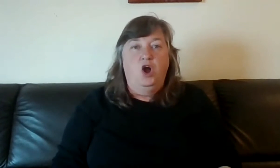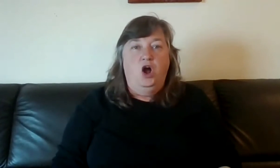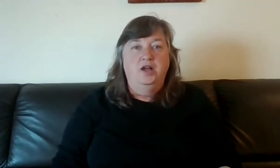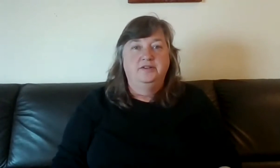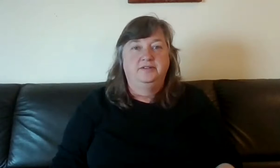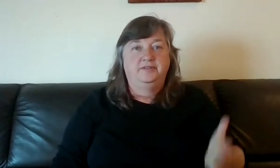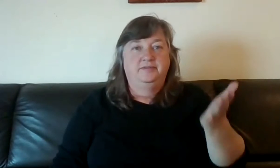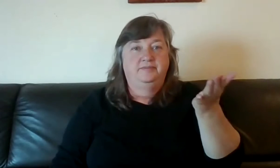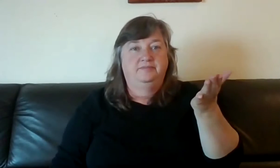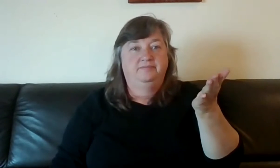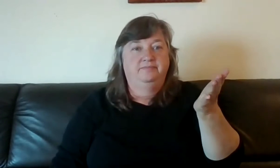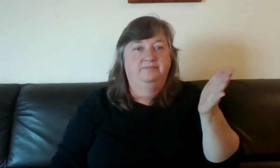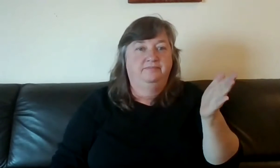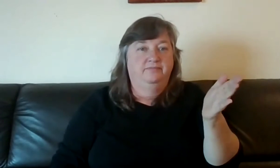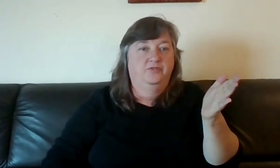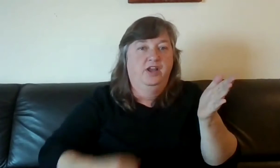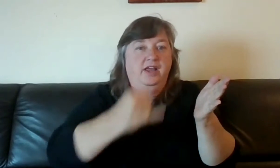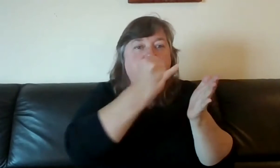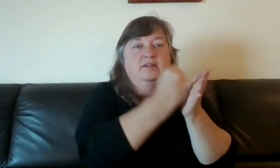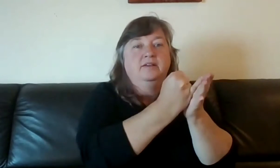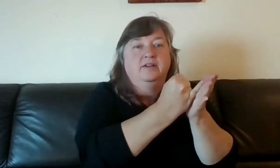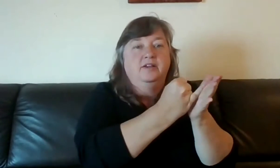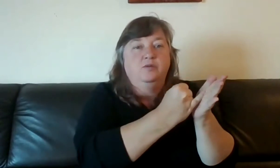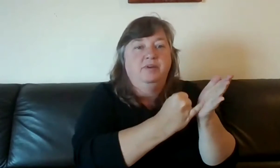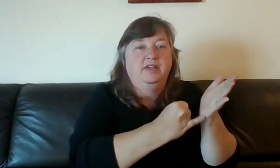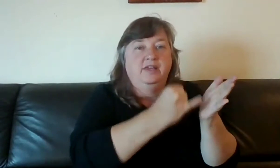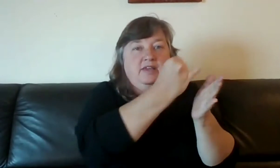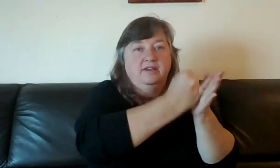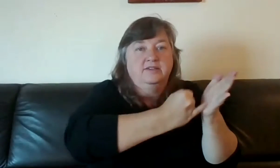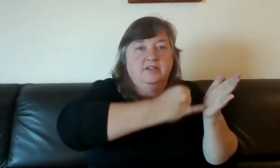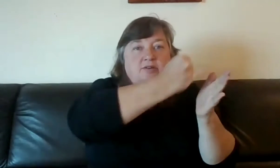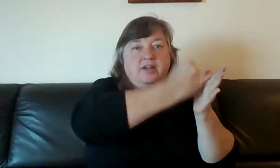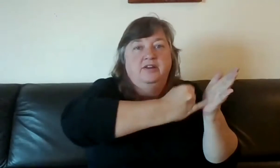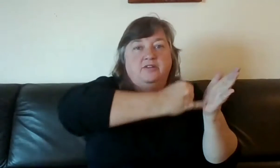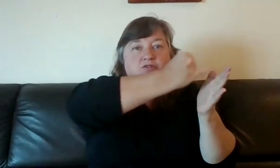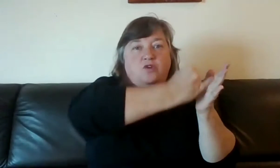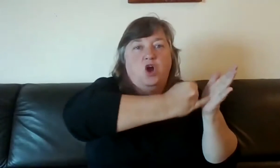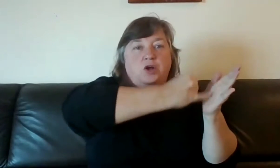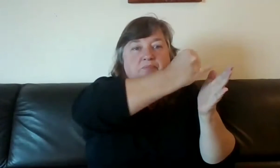Draw. Your hand, your pinky is going to go down here and draw.